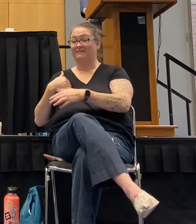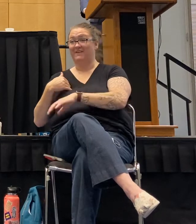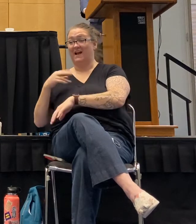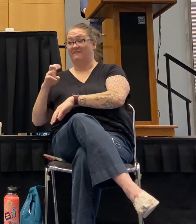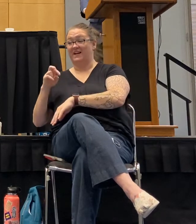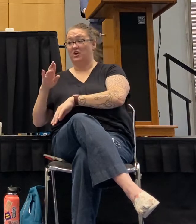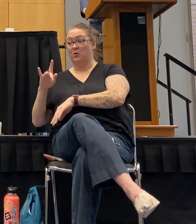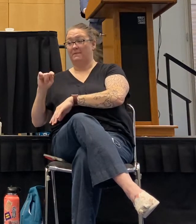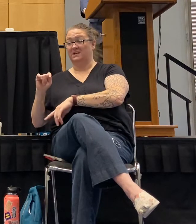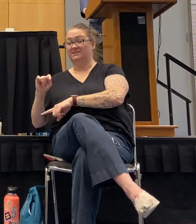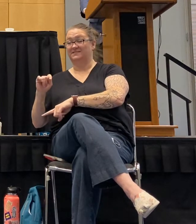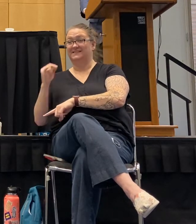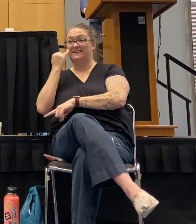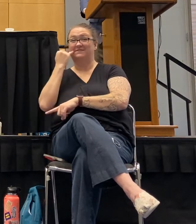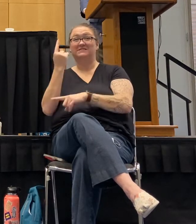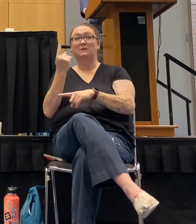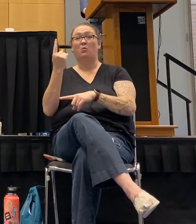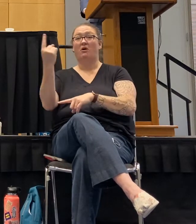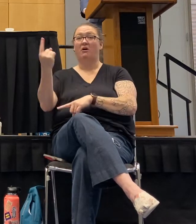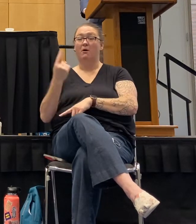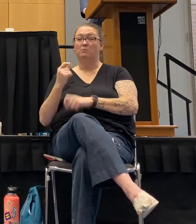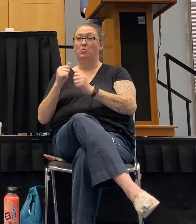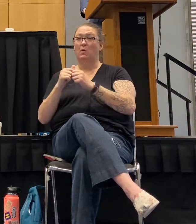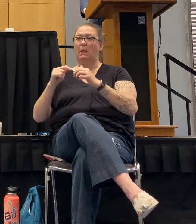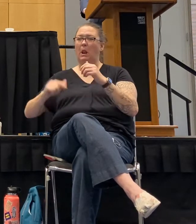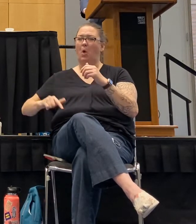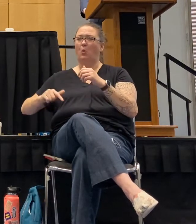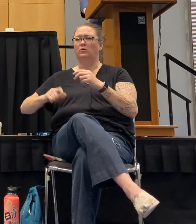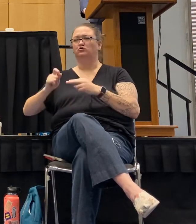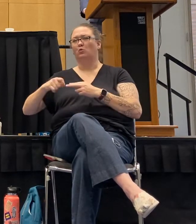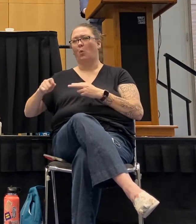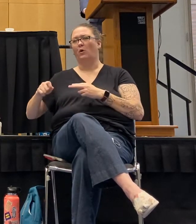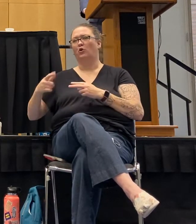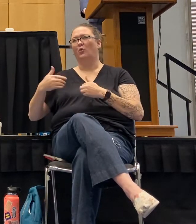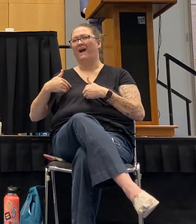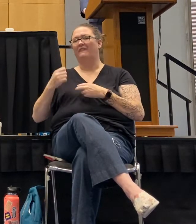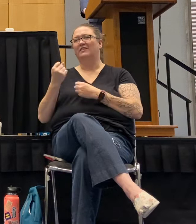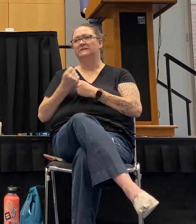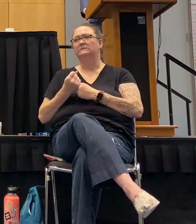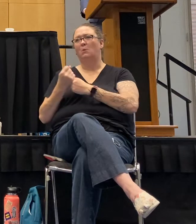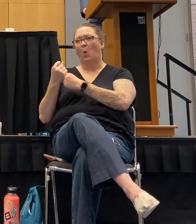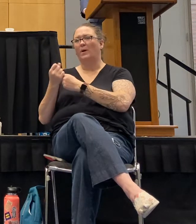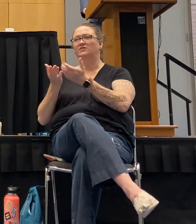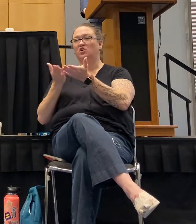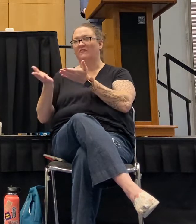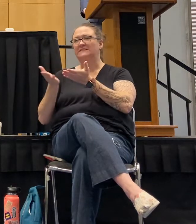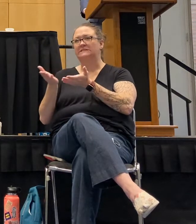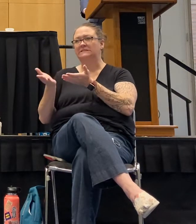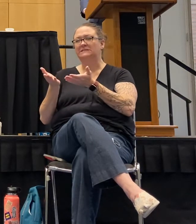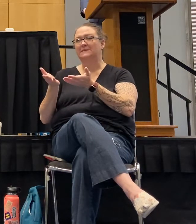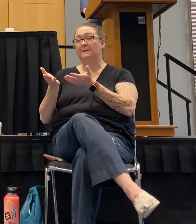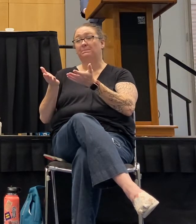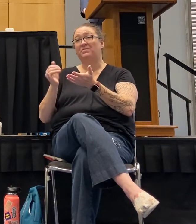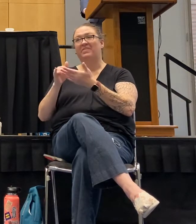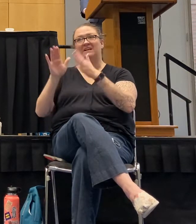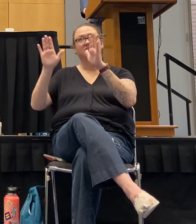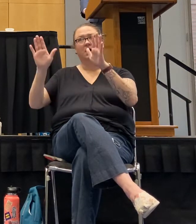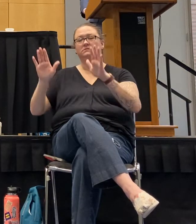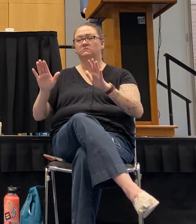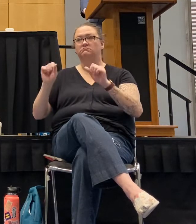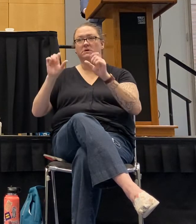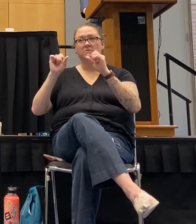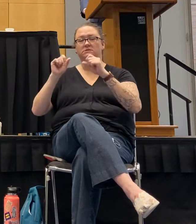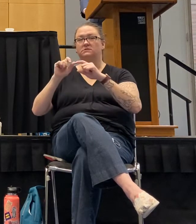at Vanderbilt, and if someone comes in with a lower score, and you have those support services, that's fantastic.